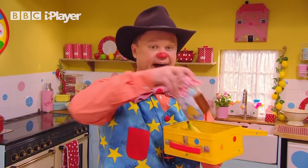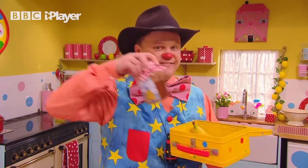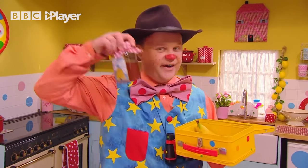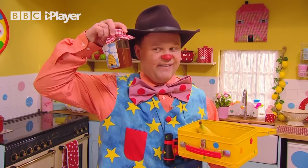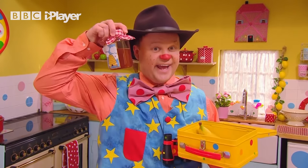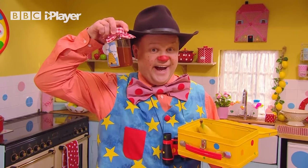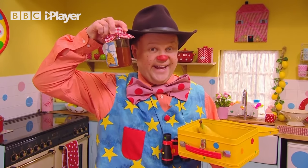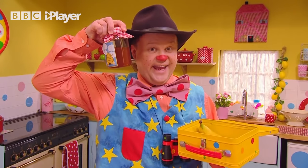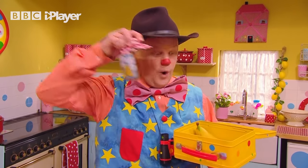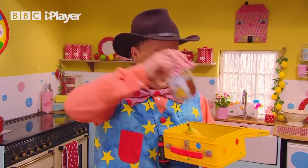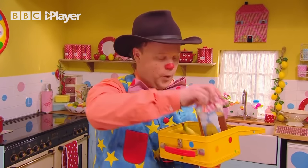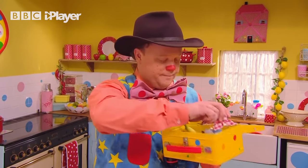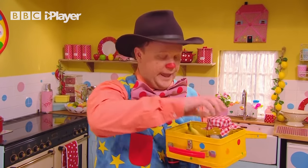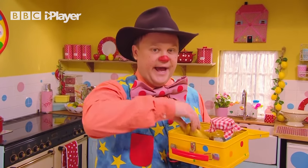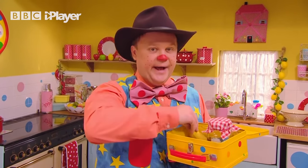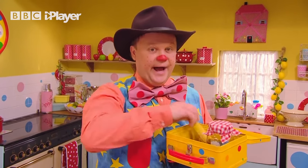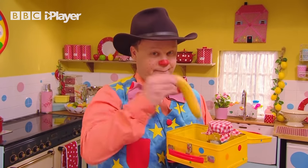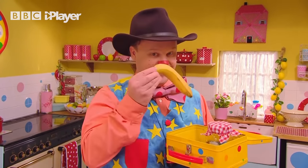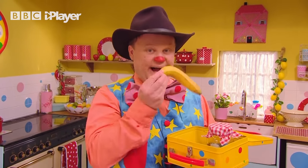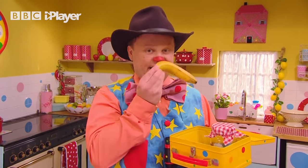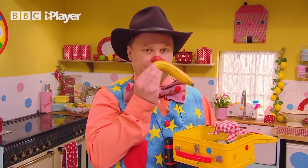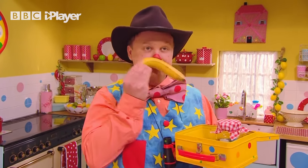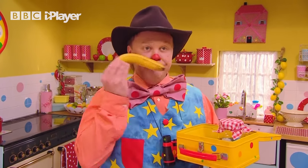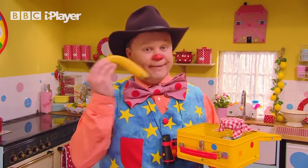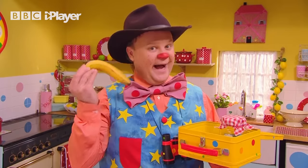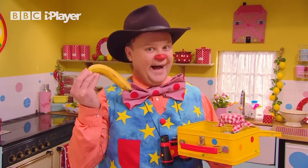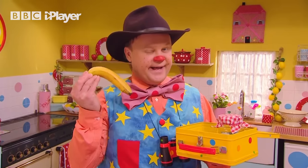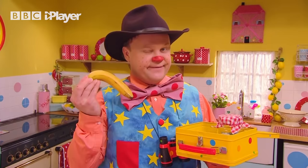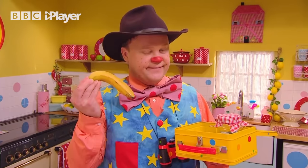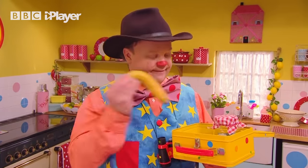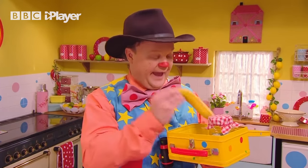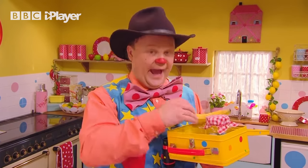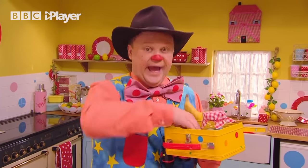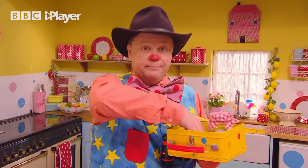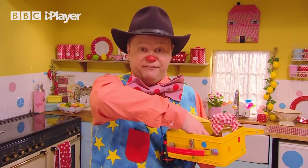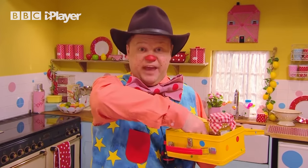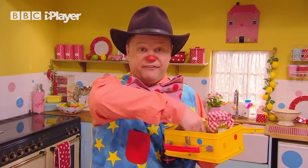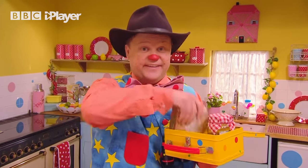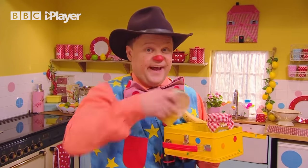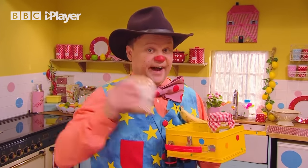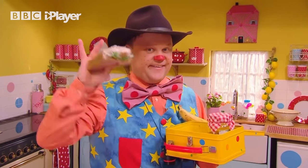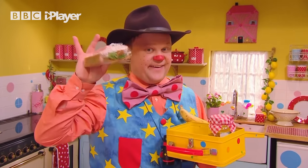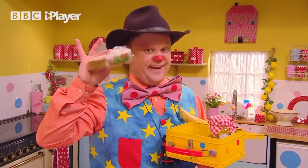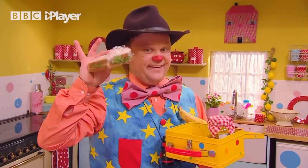i got my honey a banana and my favorite a cheese